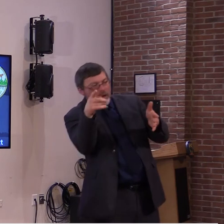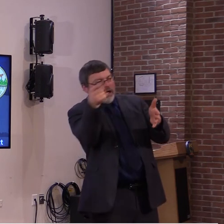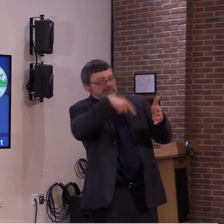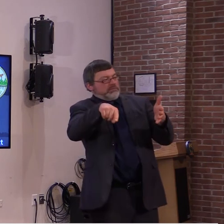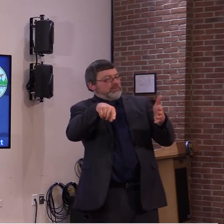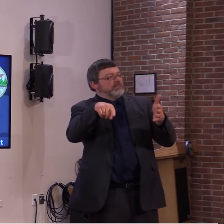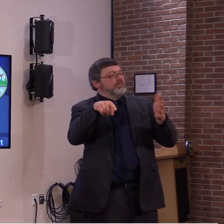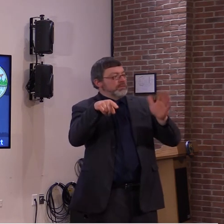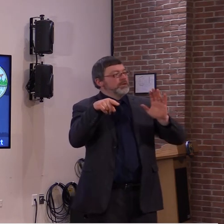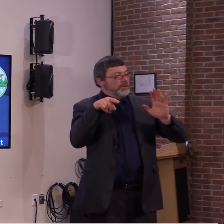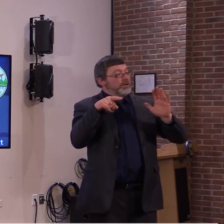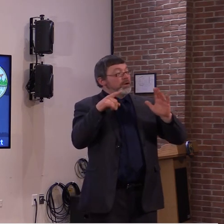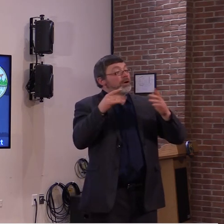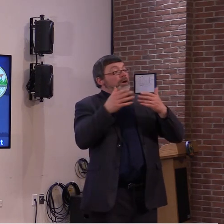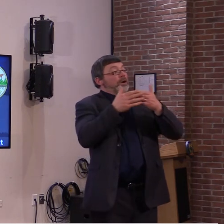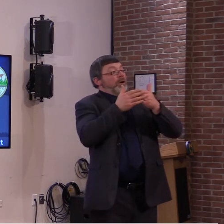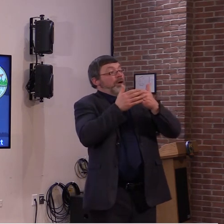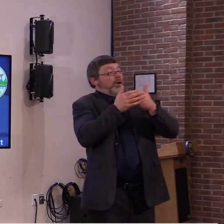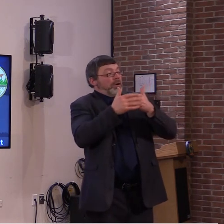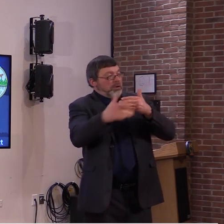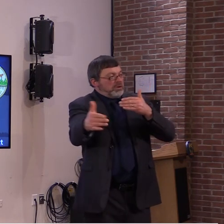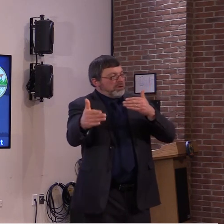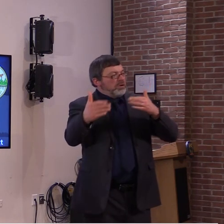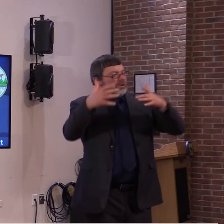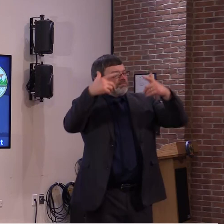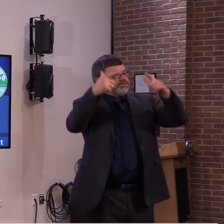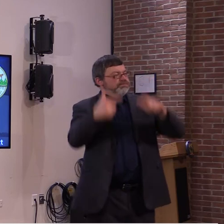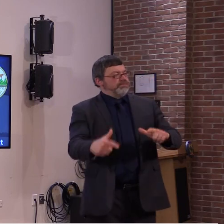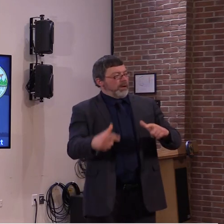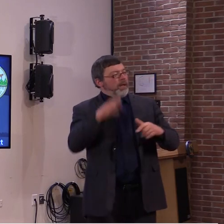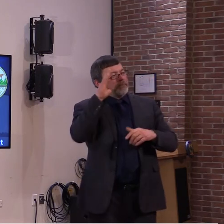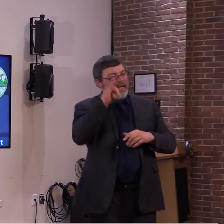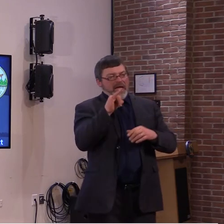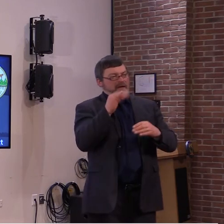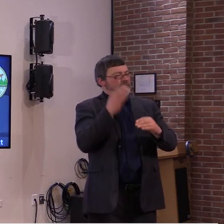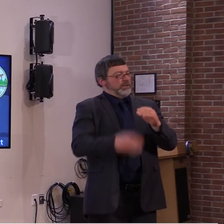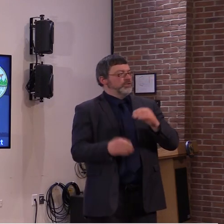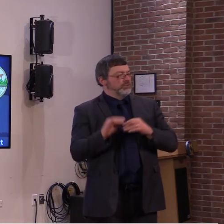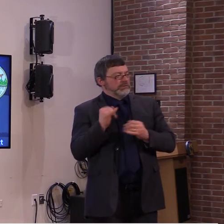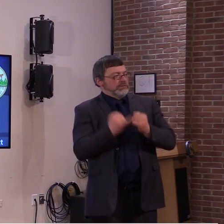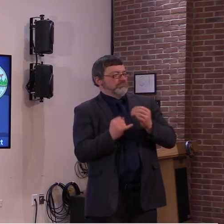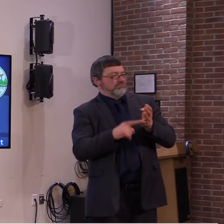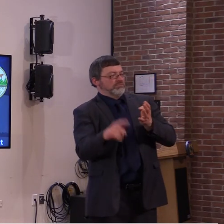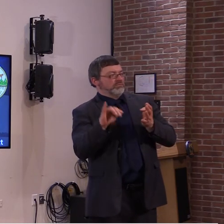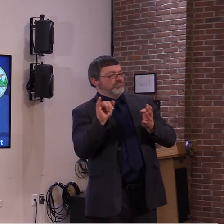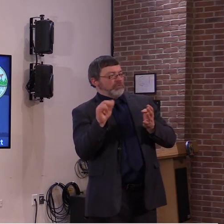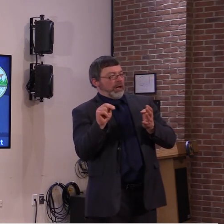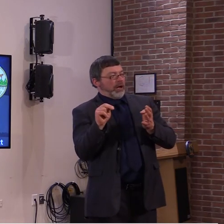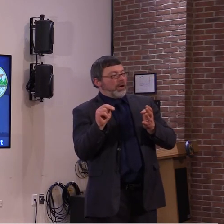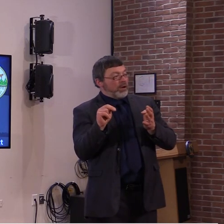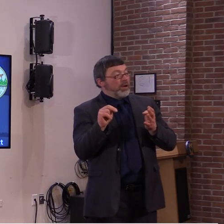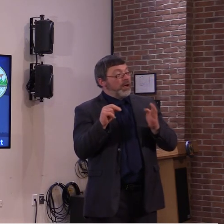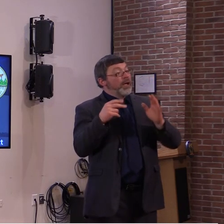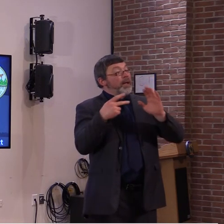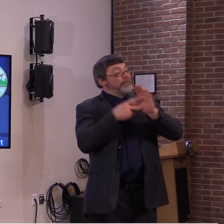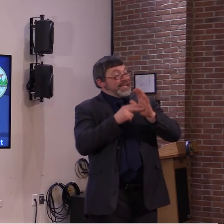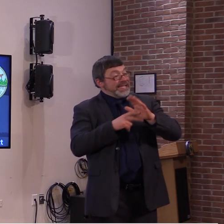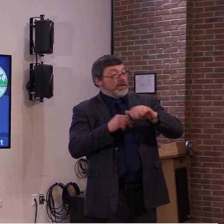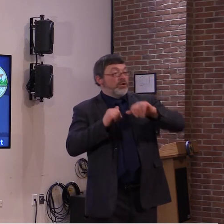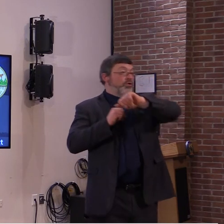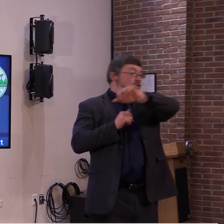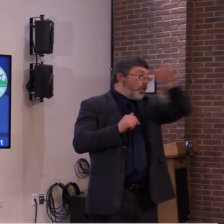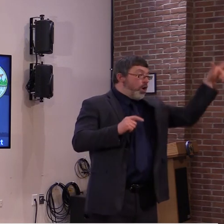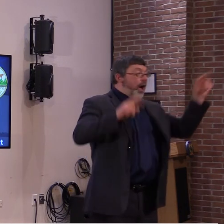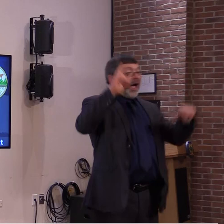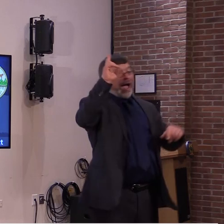the end of January. That includes all healthcare workers, all EMS. We've done a third, closing in